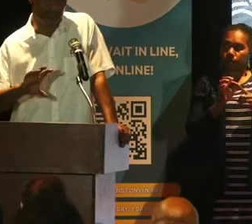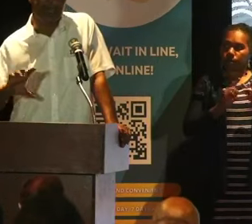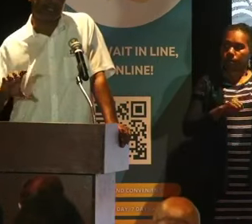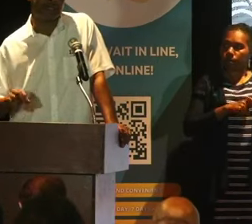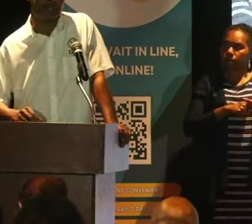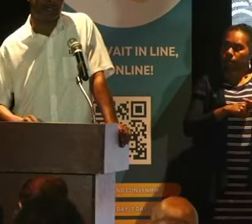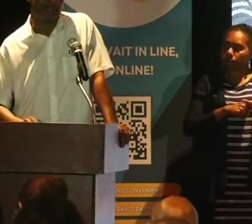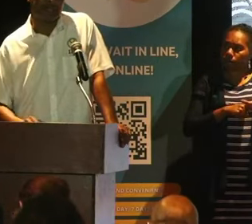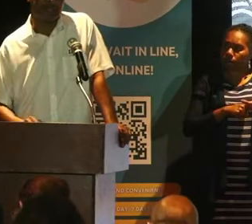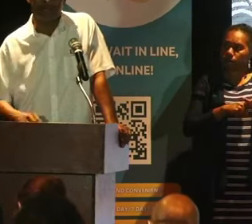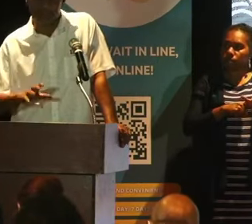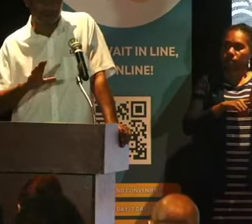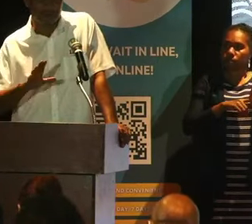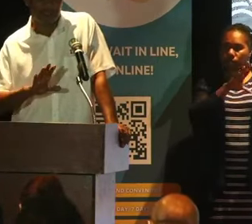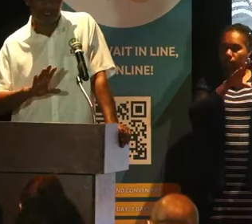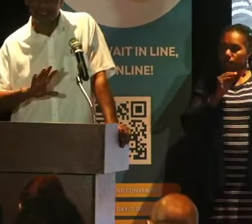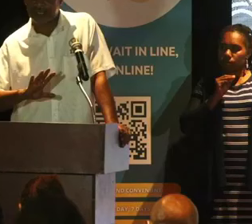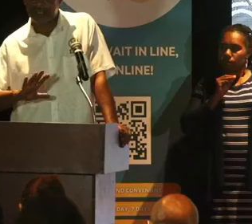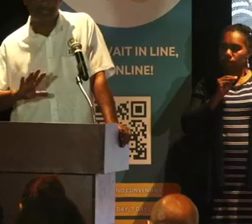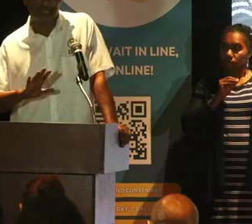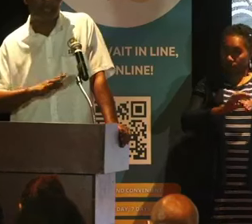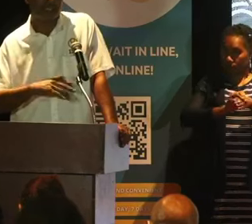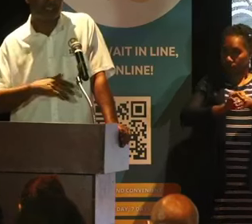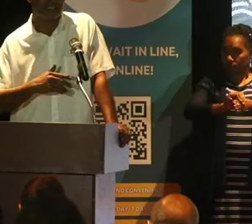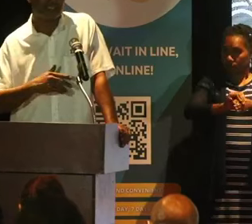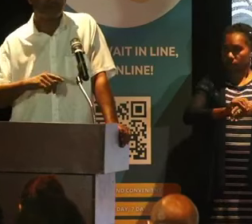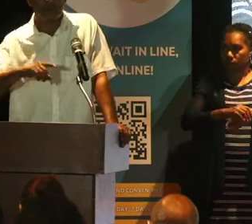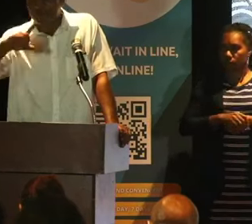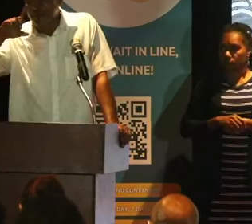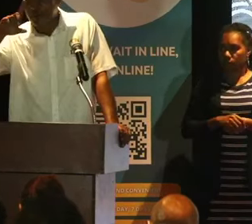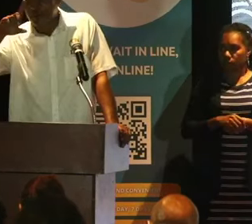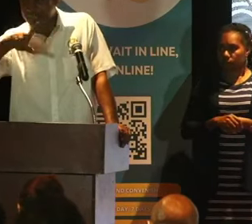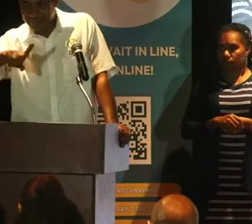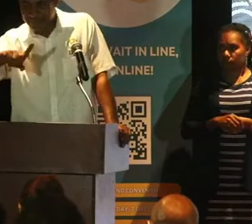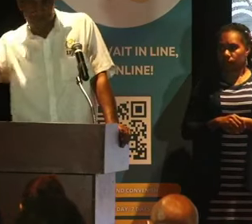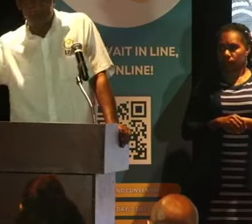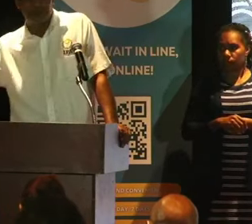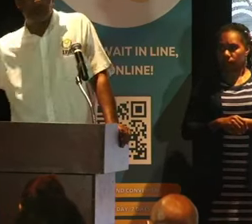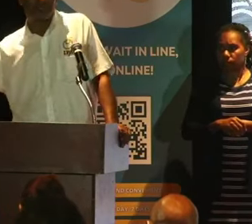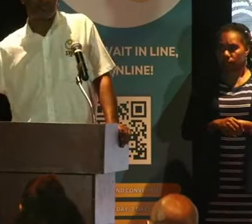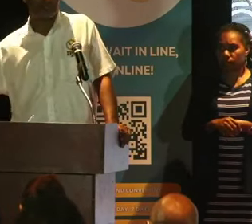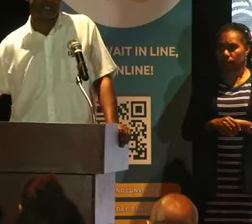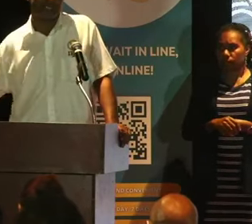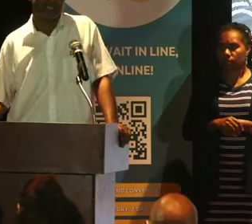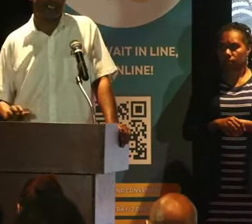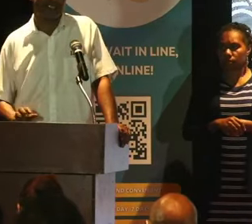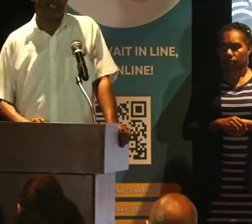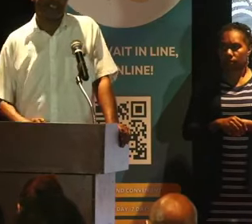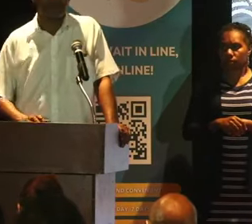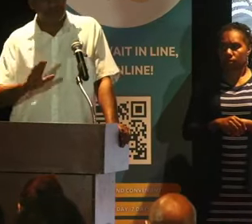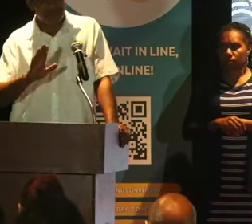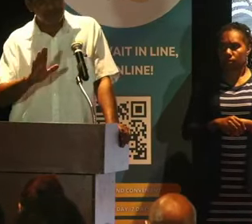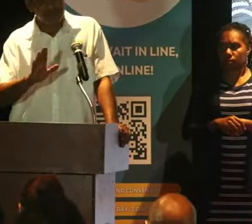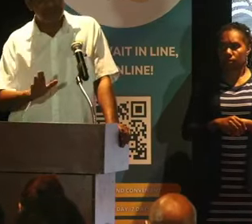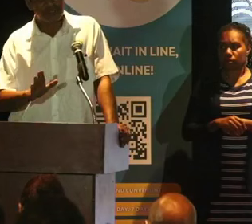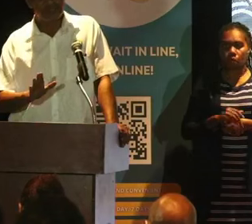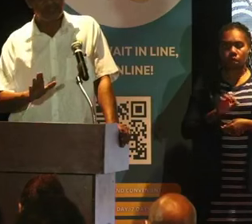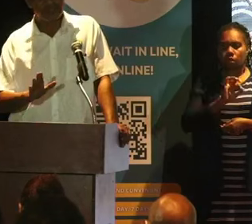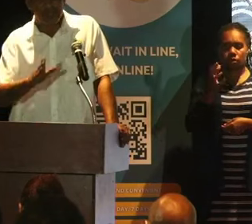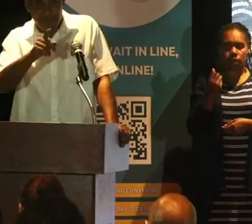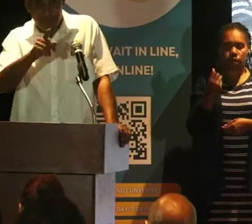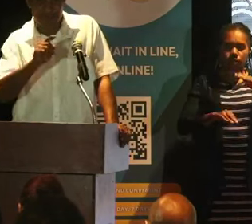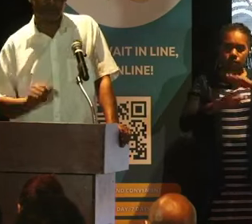you a guide. It does not say that you have to follow that full constitution, because the